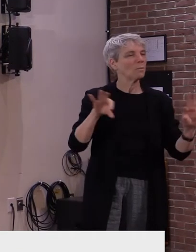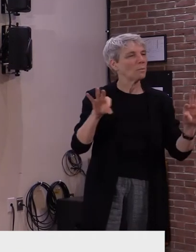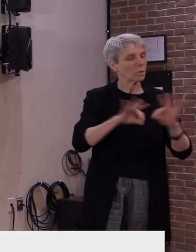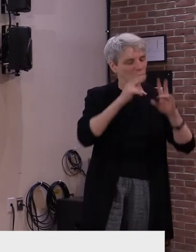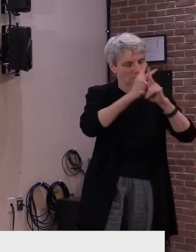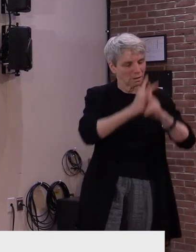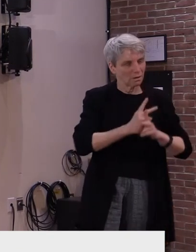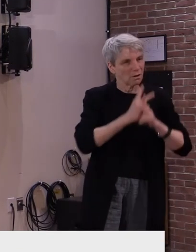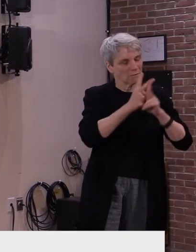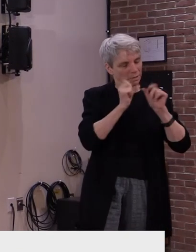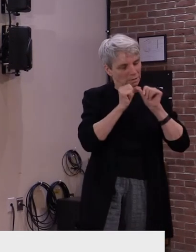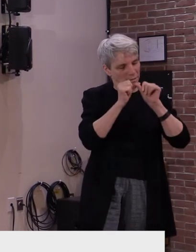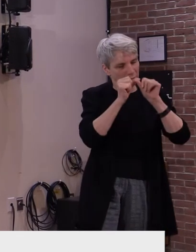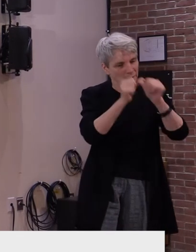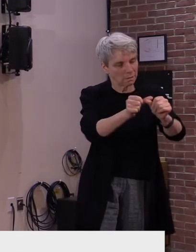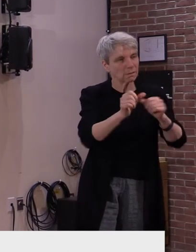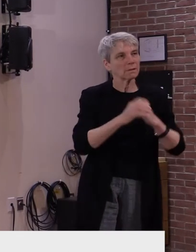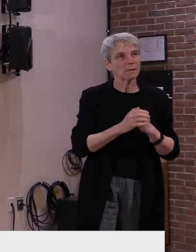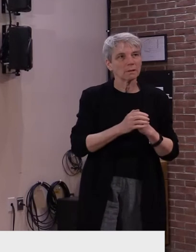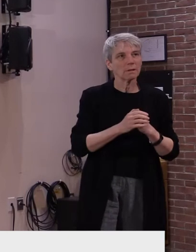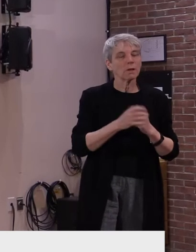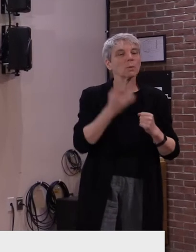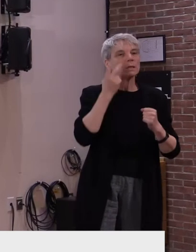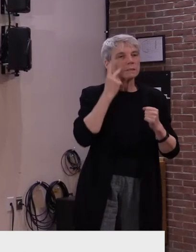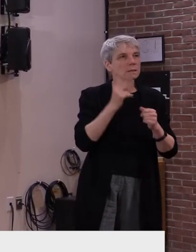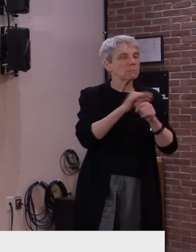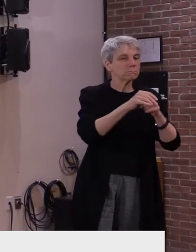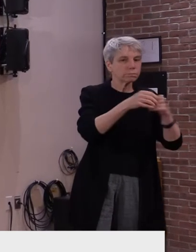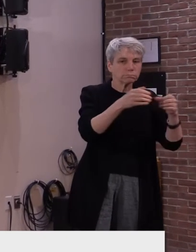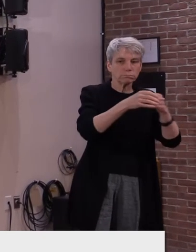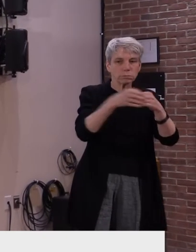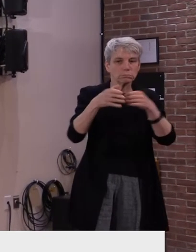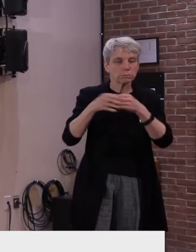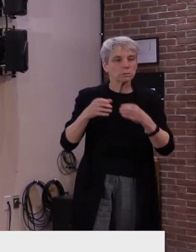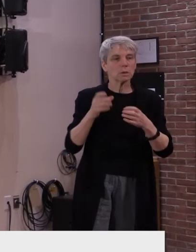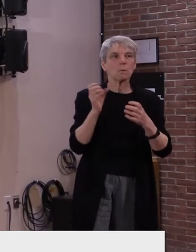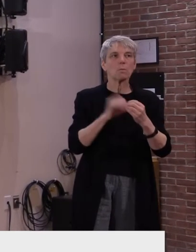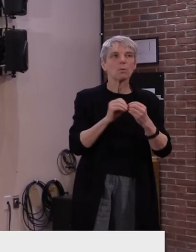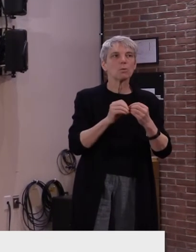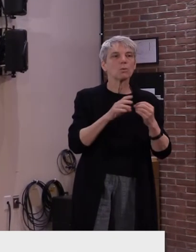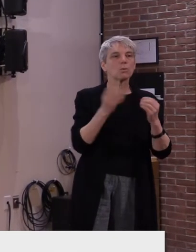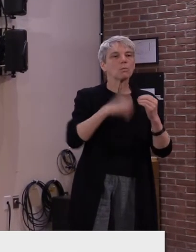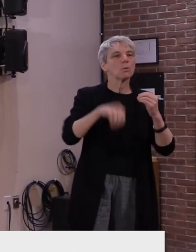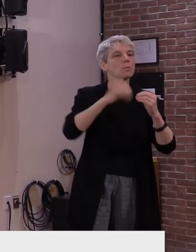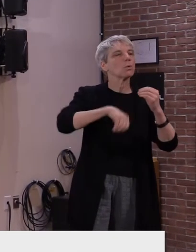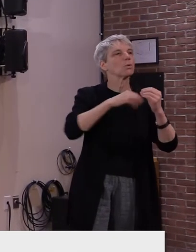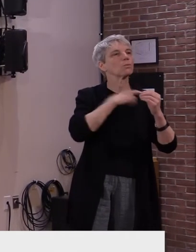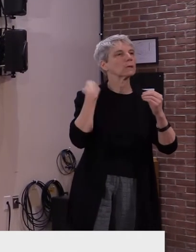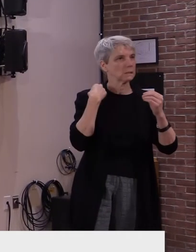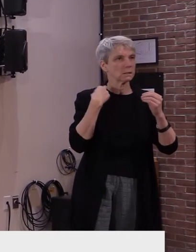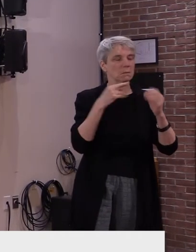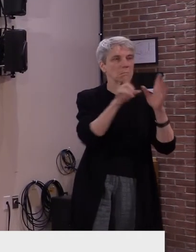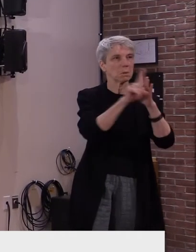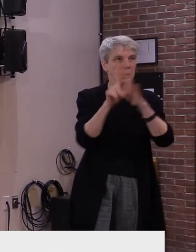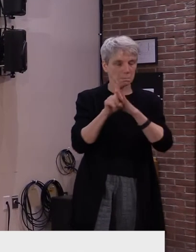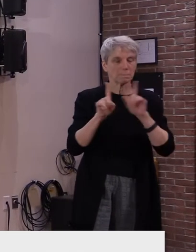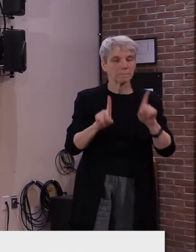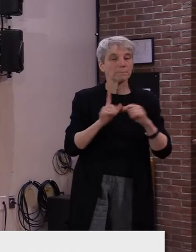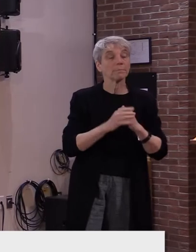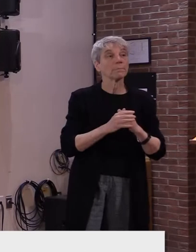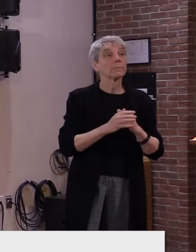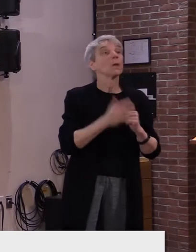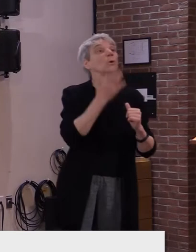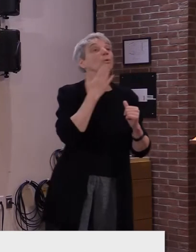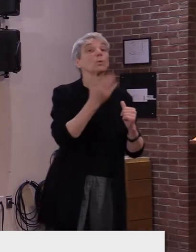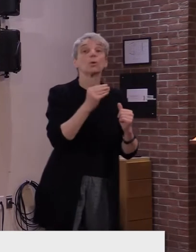to see a rise in cases which shows the risk is higher than what we're used to the good news is we've proven we can change our